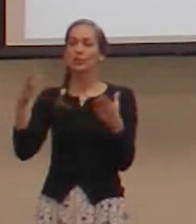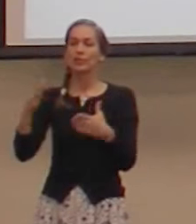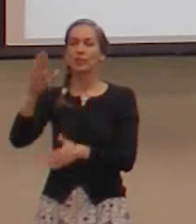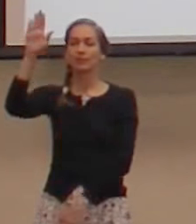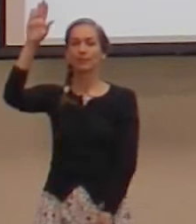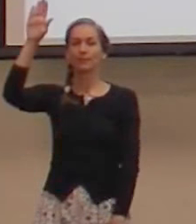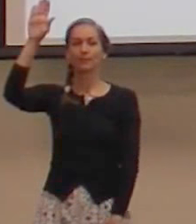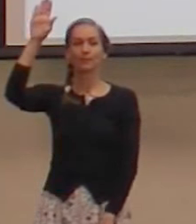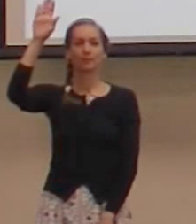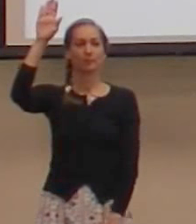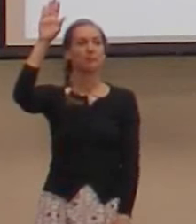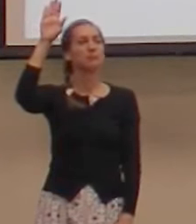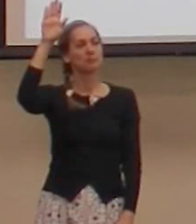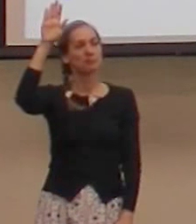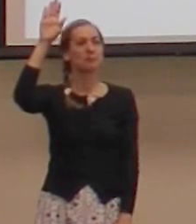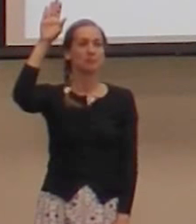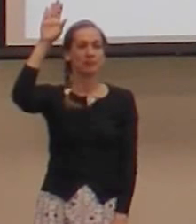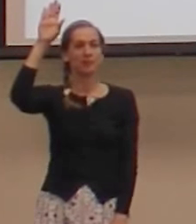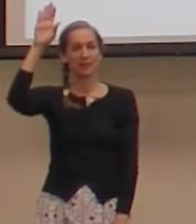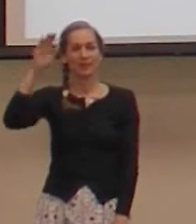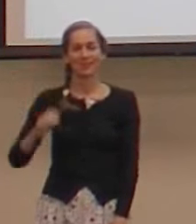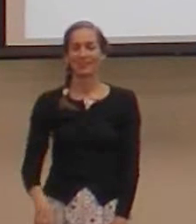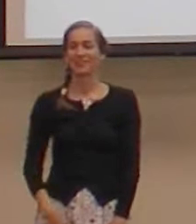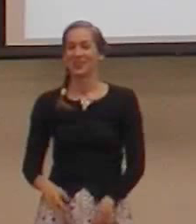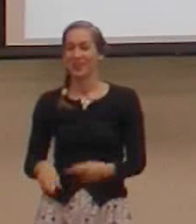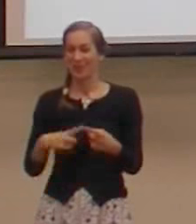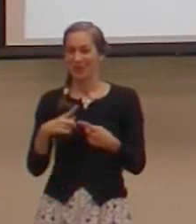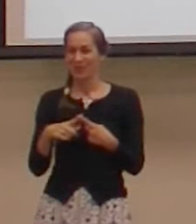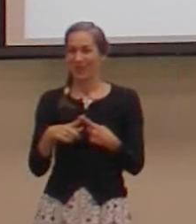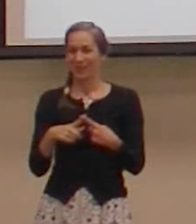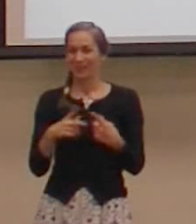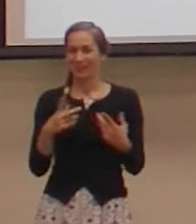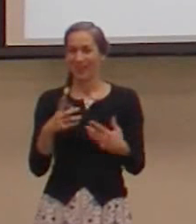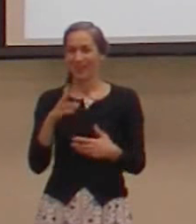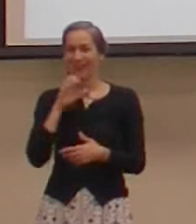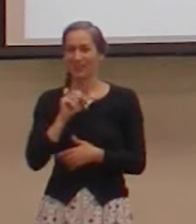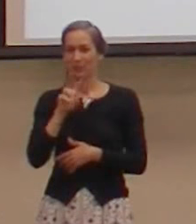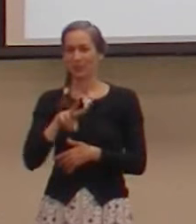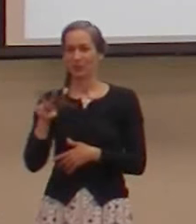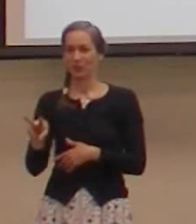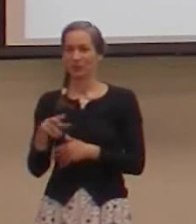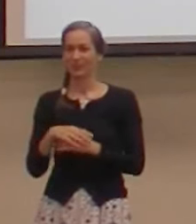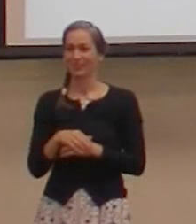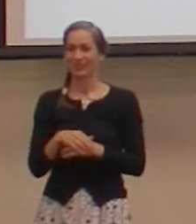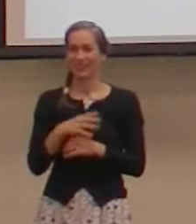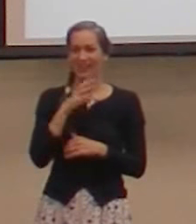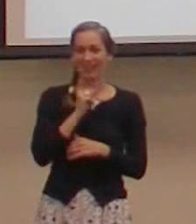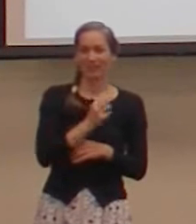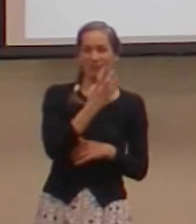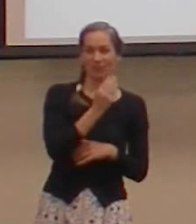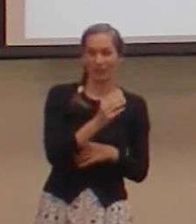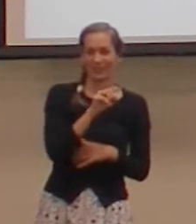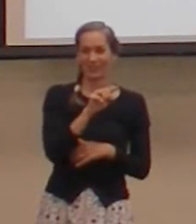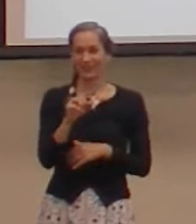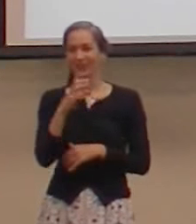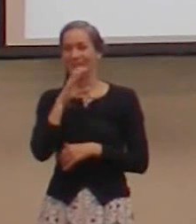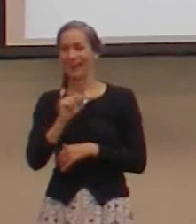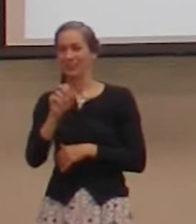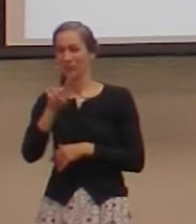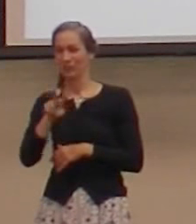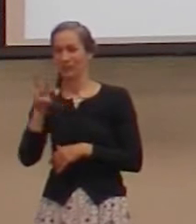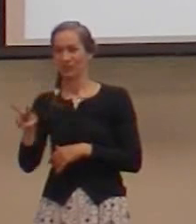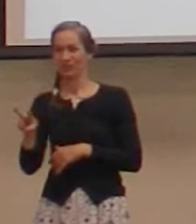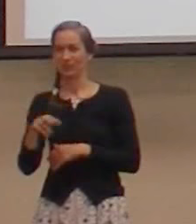show of hands. Okay, I want you to take that hand when we're finished here and go by and pick up a couple pamphlets, okay, and do that. But we also